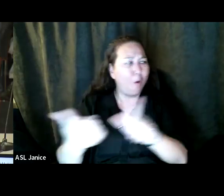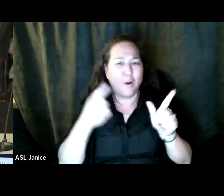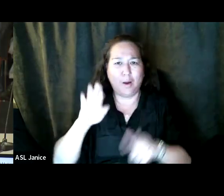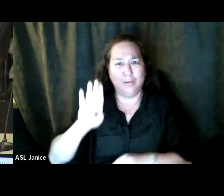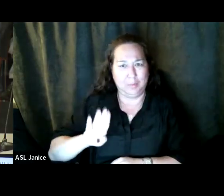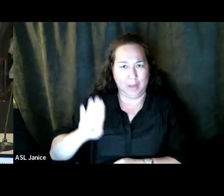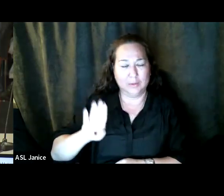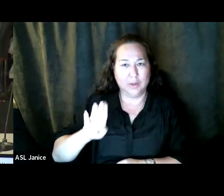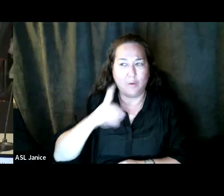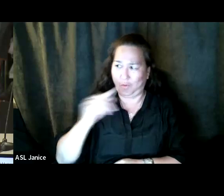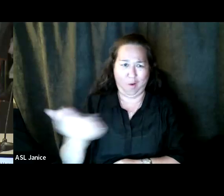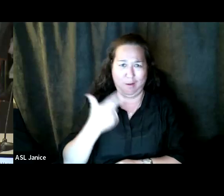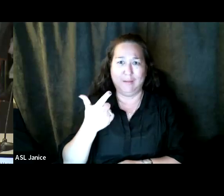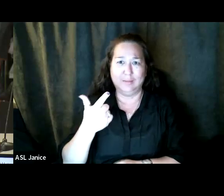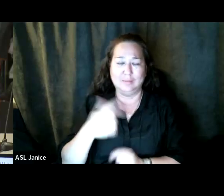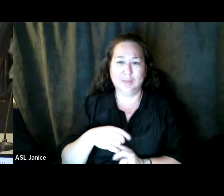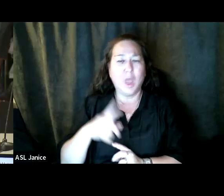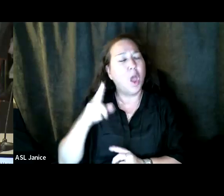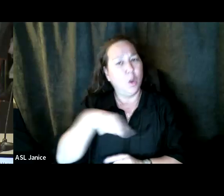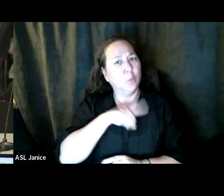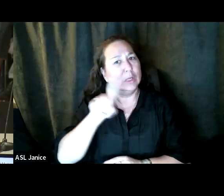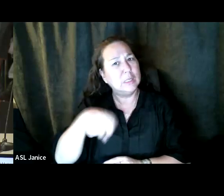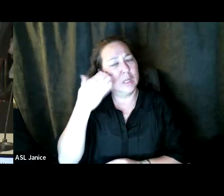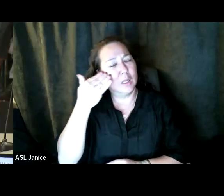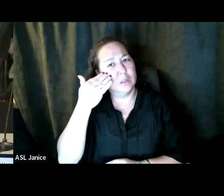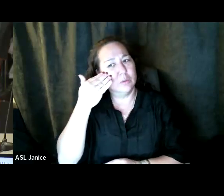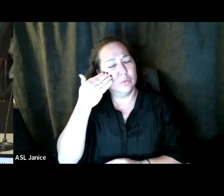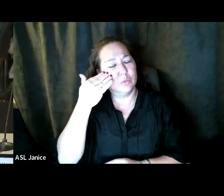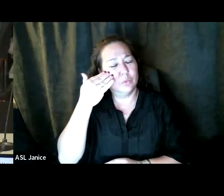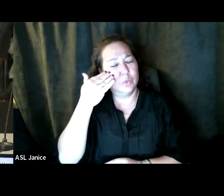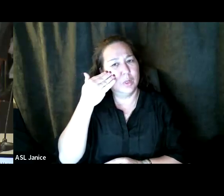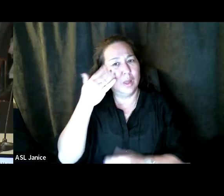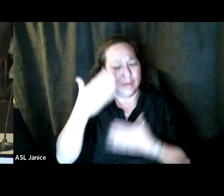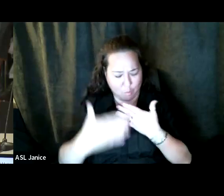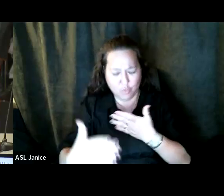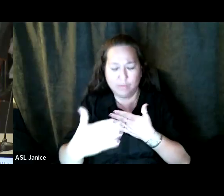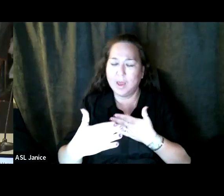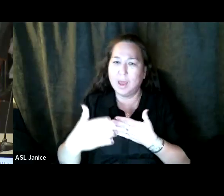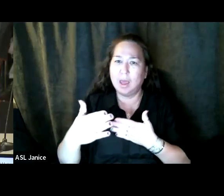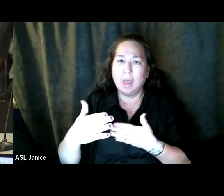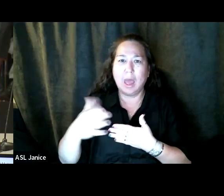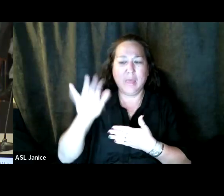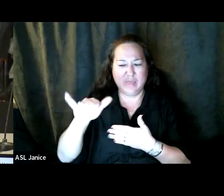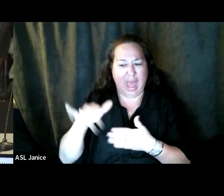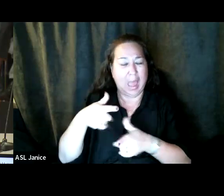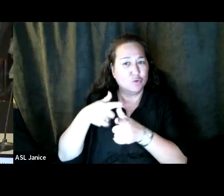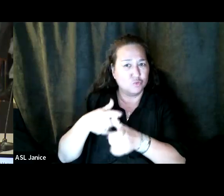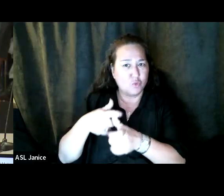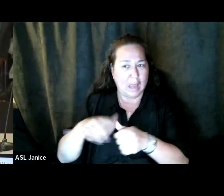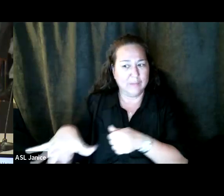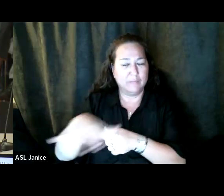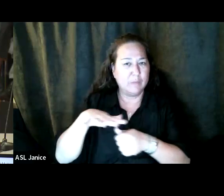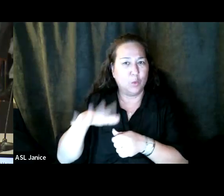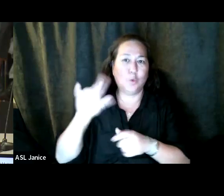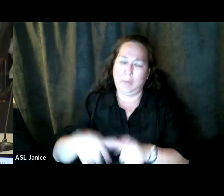entire city. And we need to understand that moving on, that track and field is going to be a big part of this city. And it's going to be a great thing